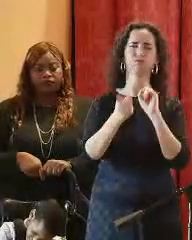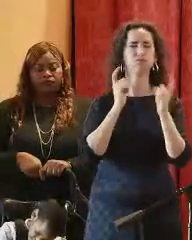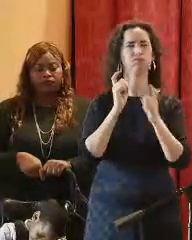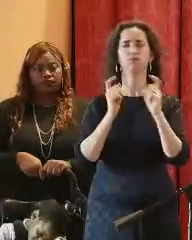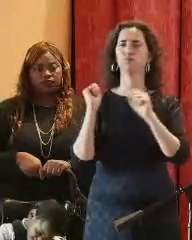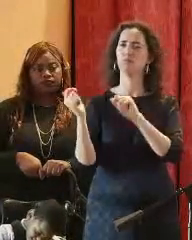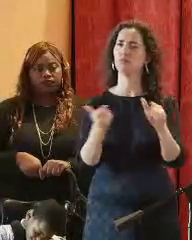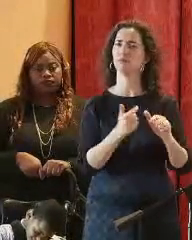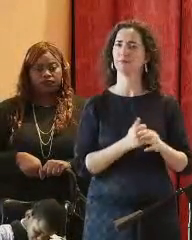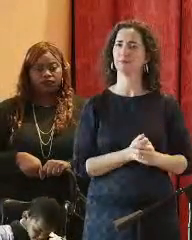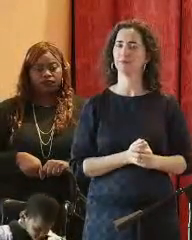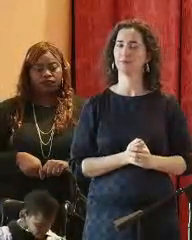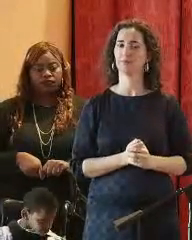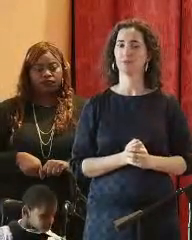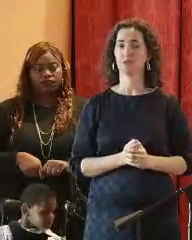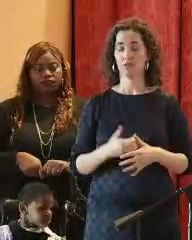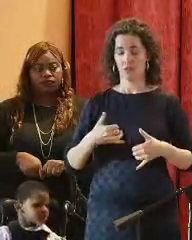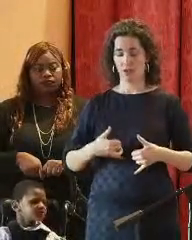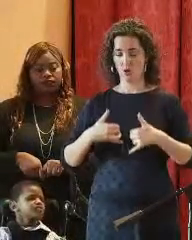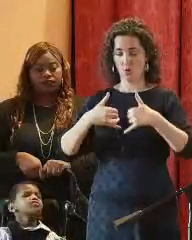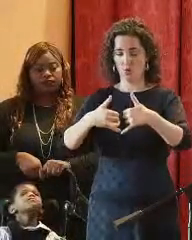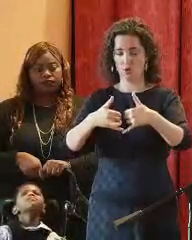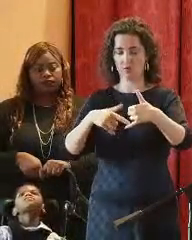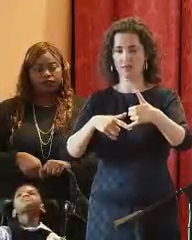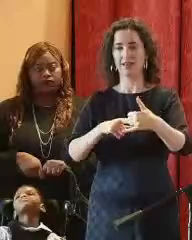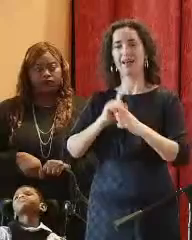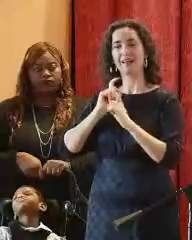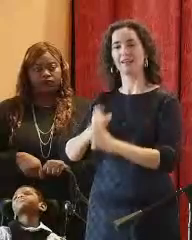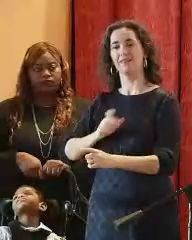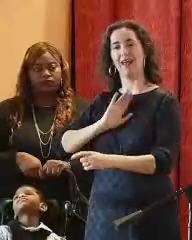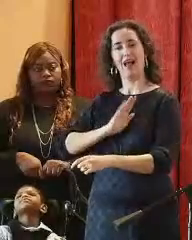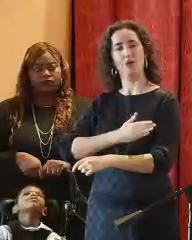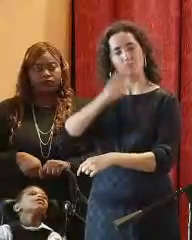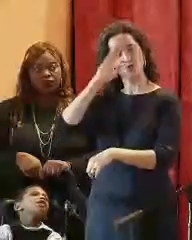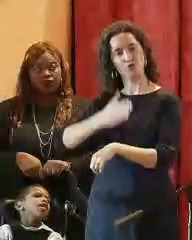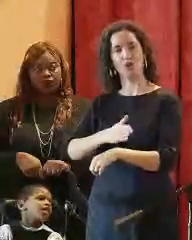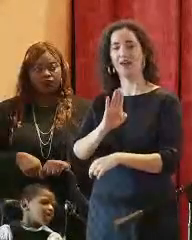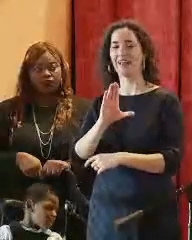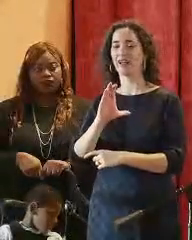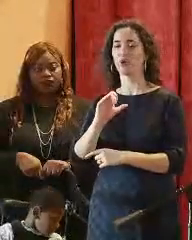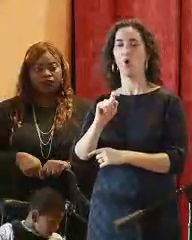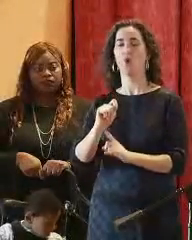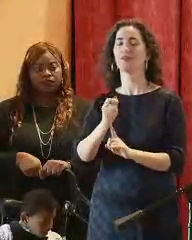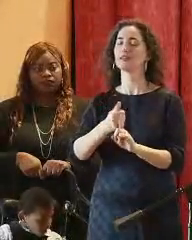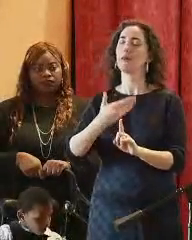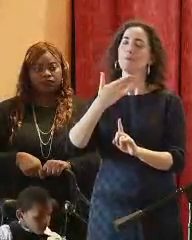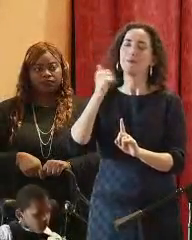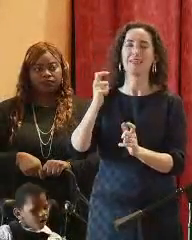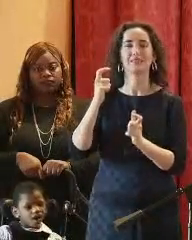I would like to dedicate the award to our son Colt, who's the best big brother